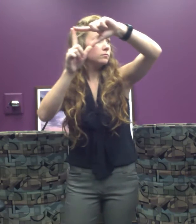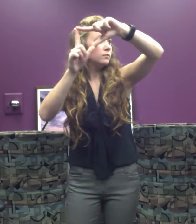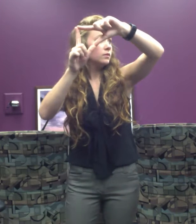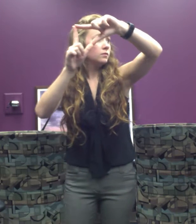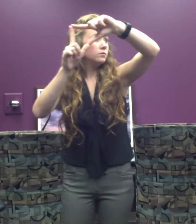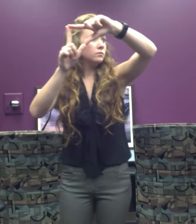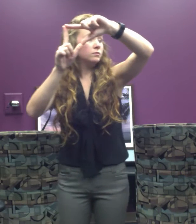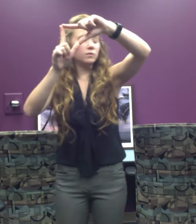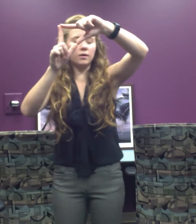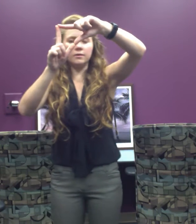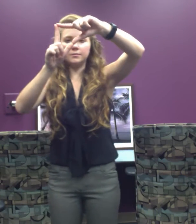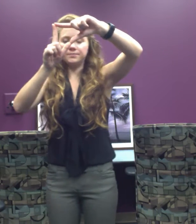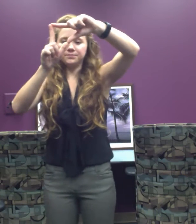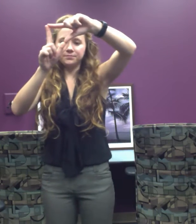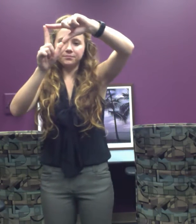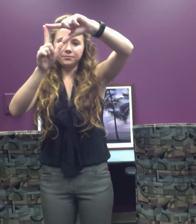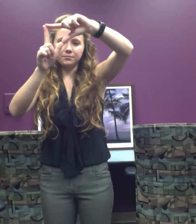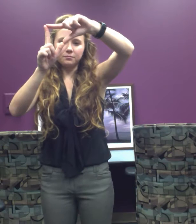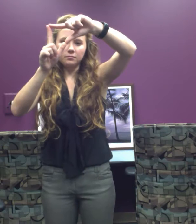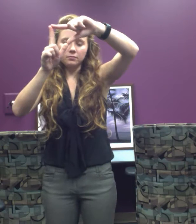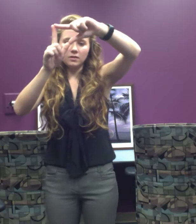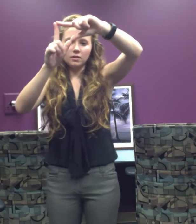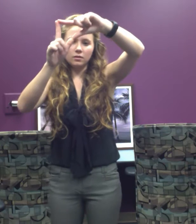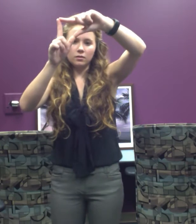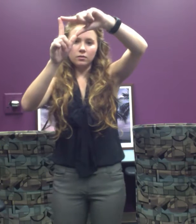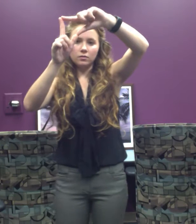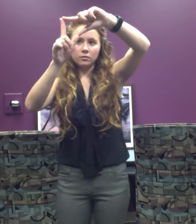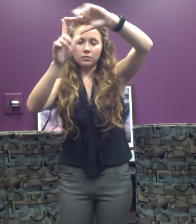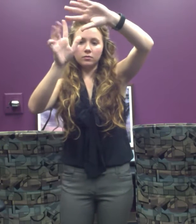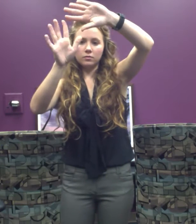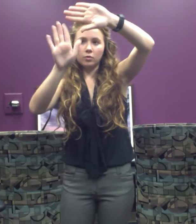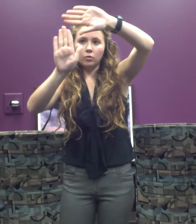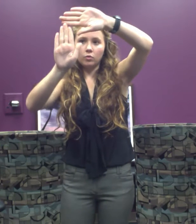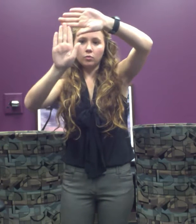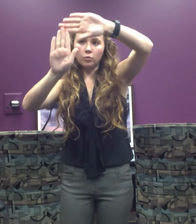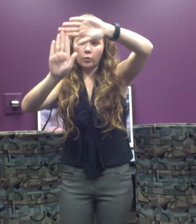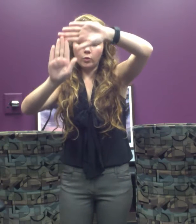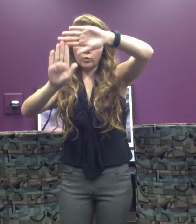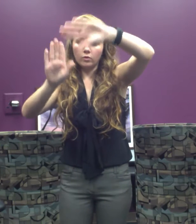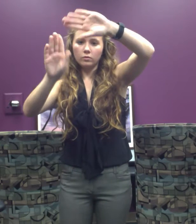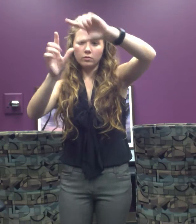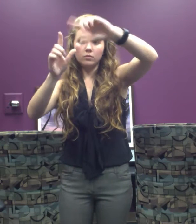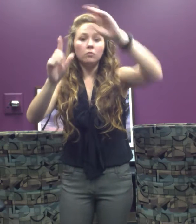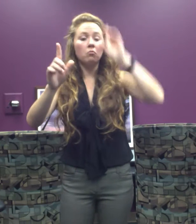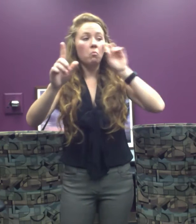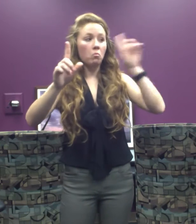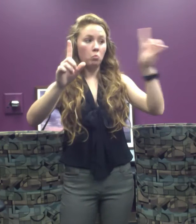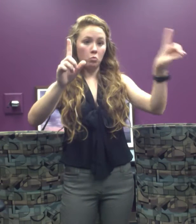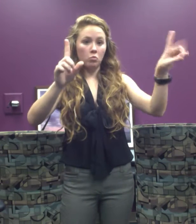All right. Now you're going to slide the triangle down. Watch me. I'm going to slide this triangle